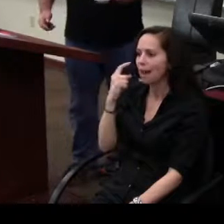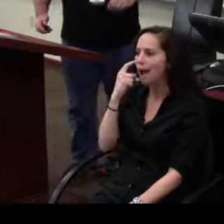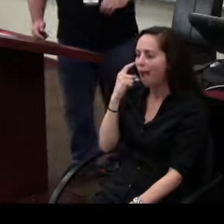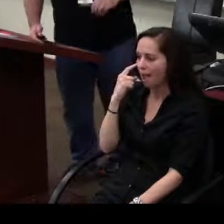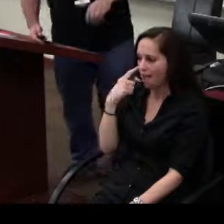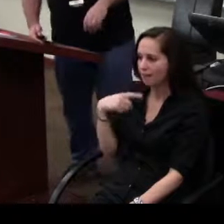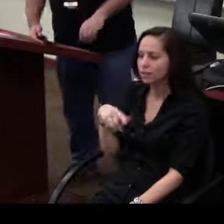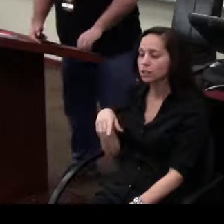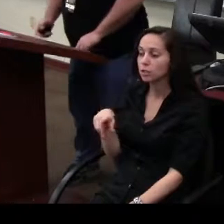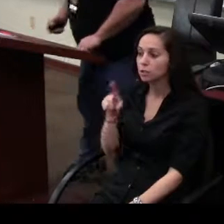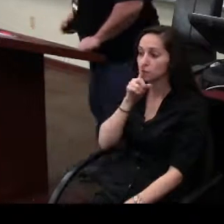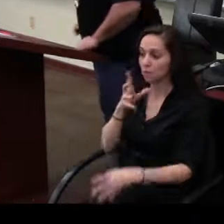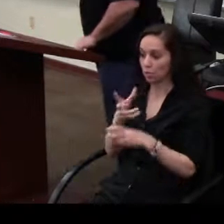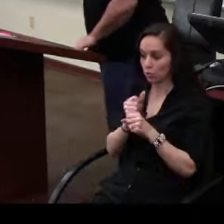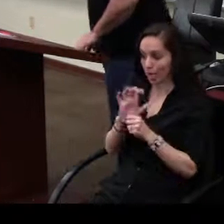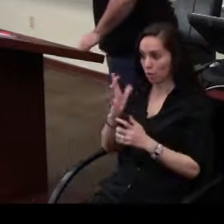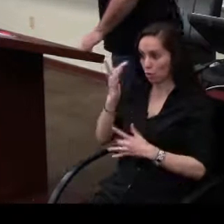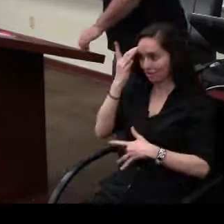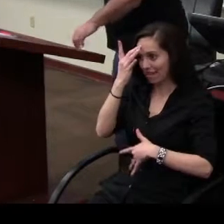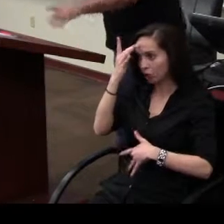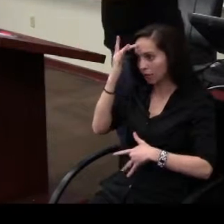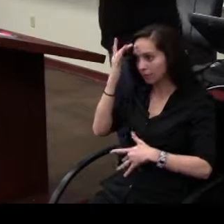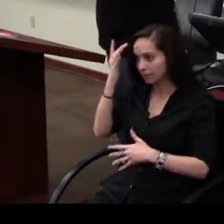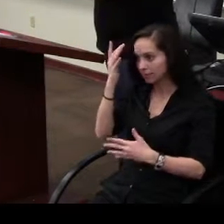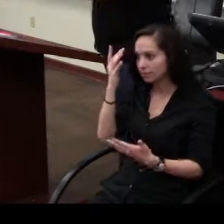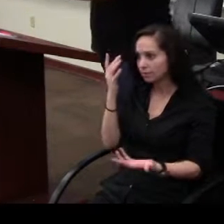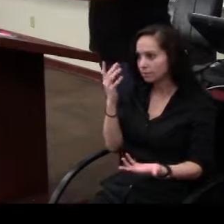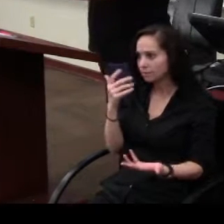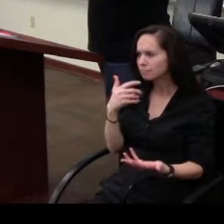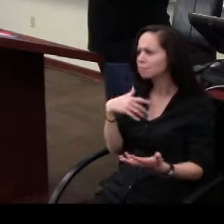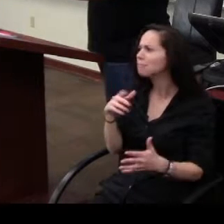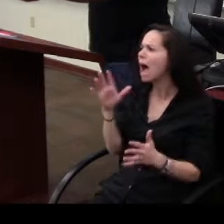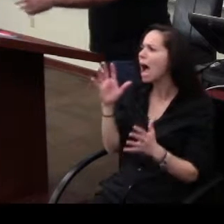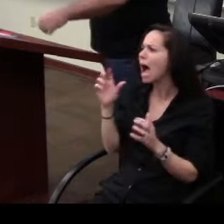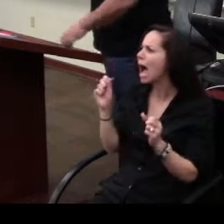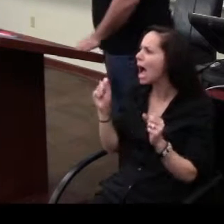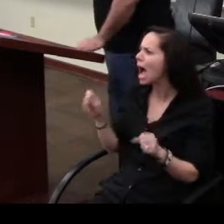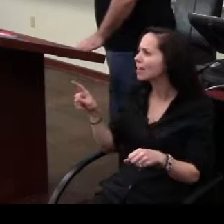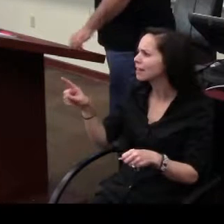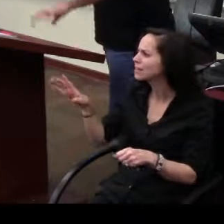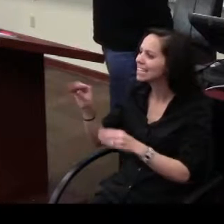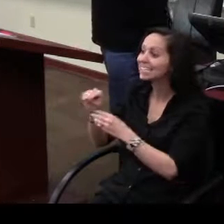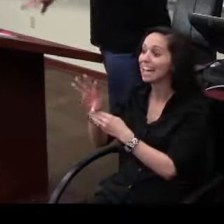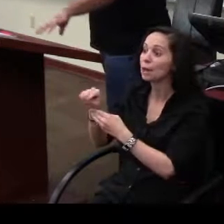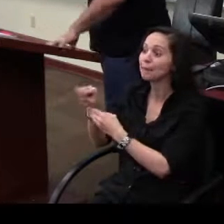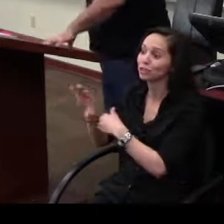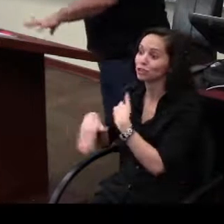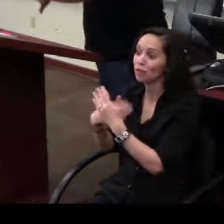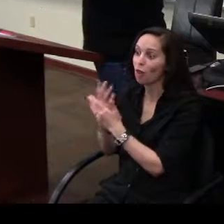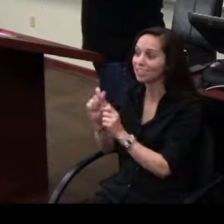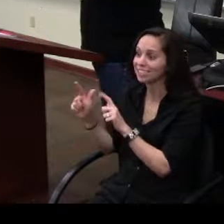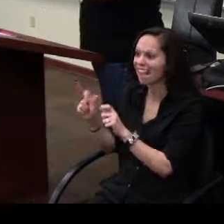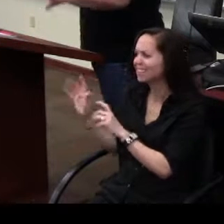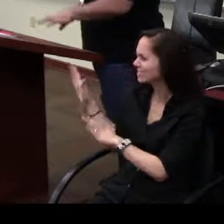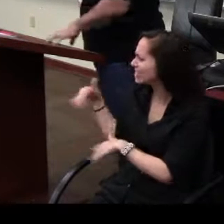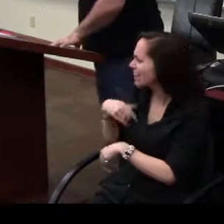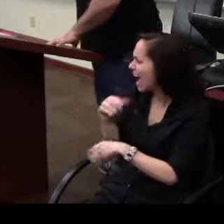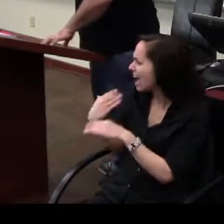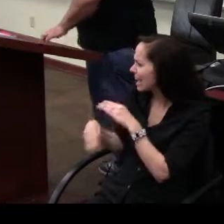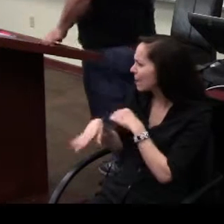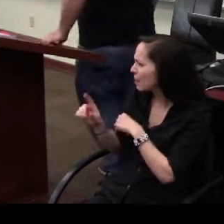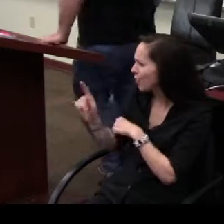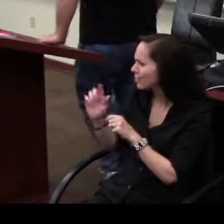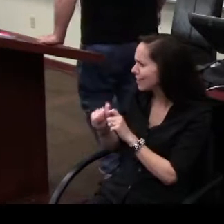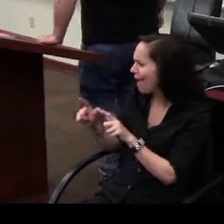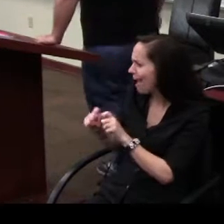GoldenEye, basically, you get your infection with GoldenEye, and I can get you the slides, too, if you don't want to wear yourself out with the phone. It's no problem. I can get you